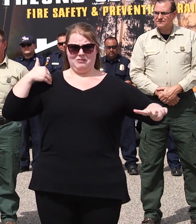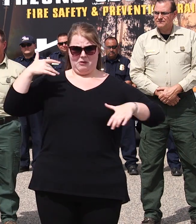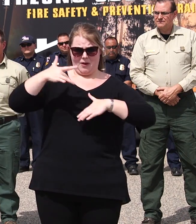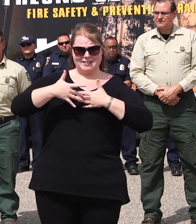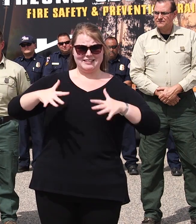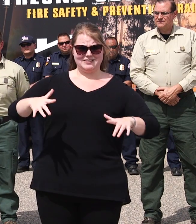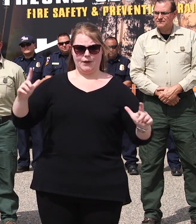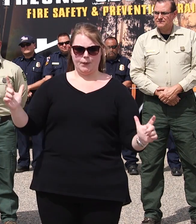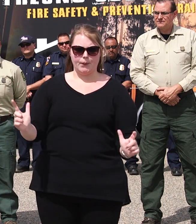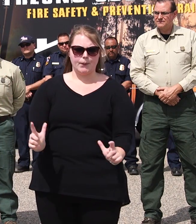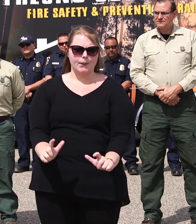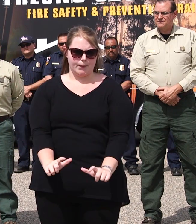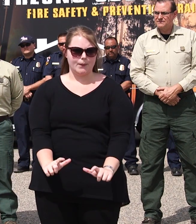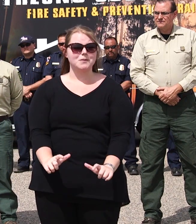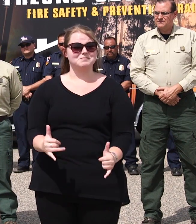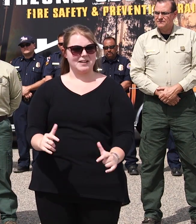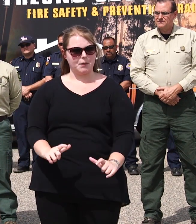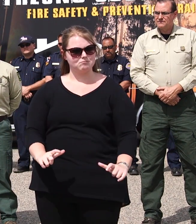time we were here.